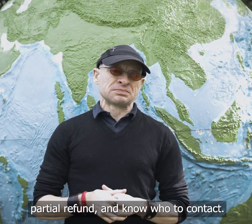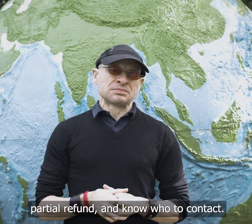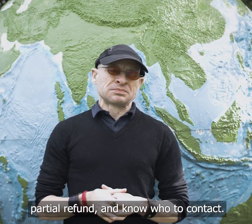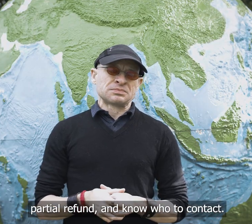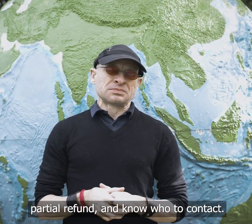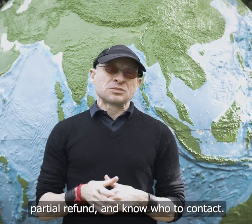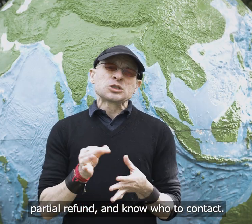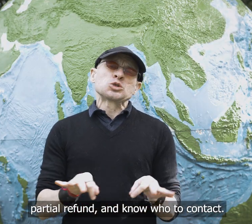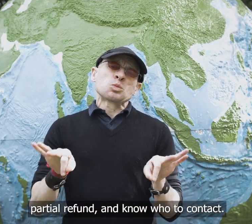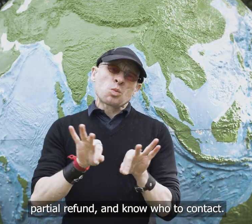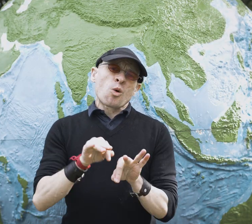and know who to contact.